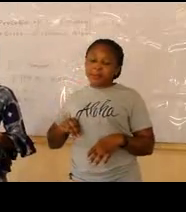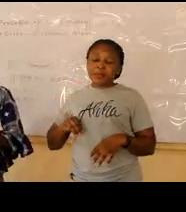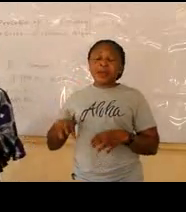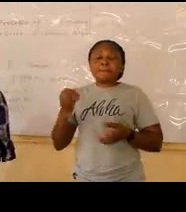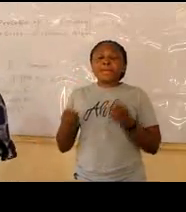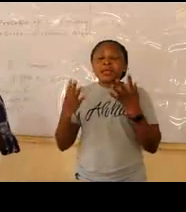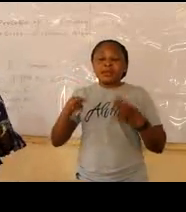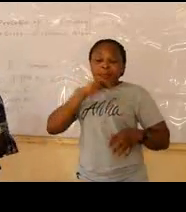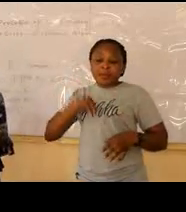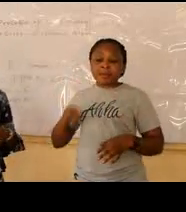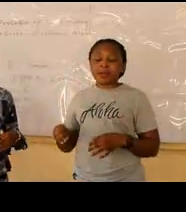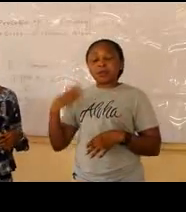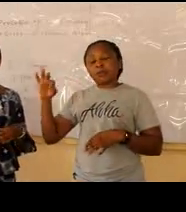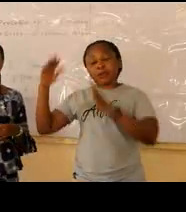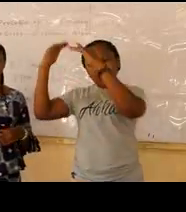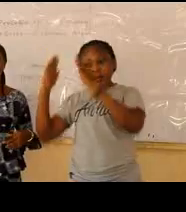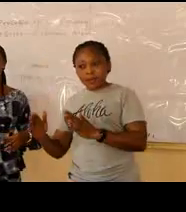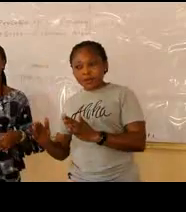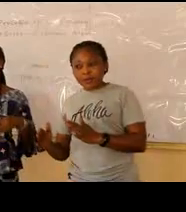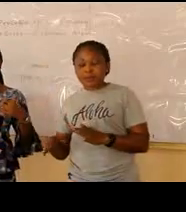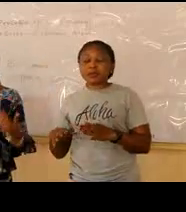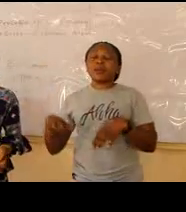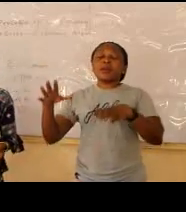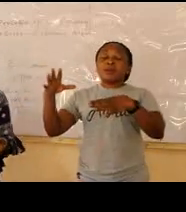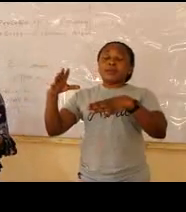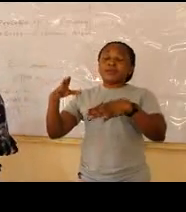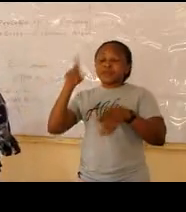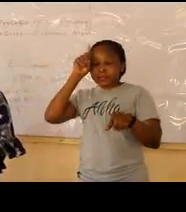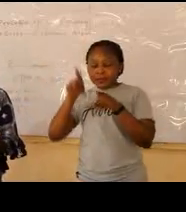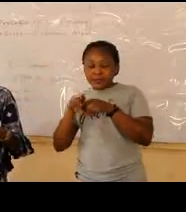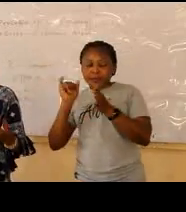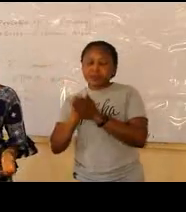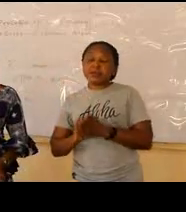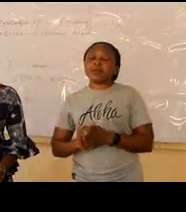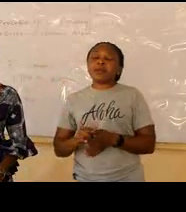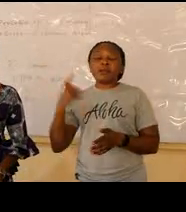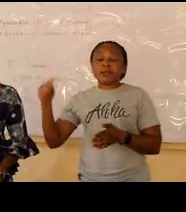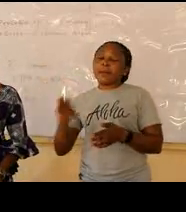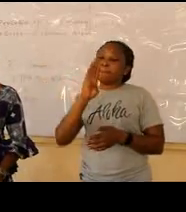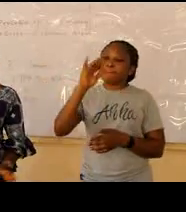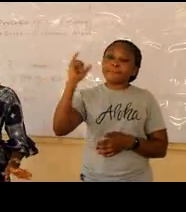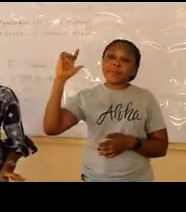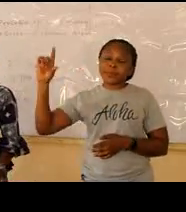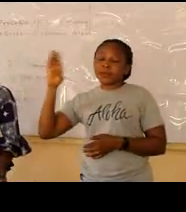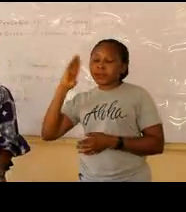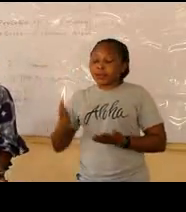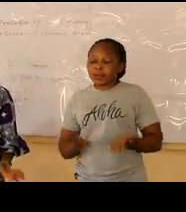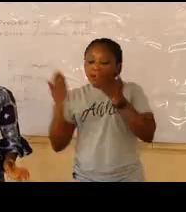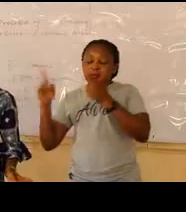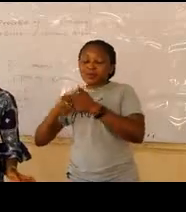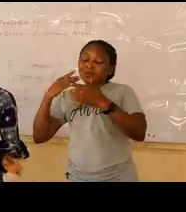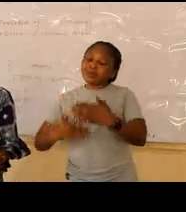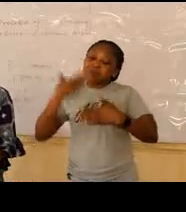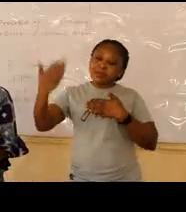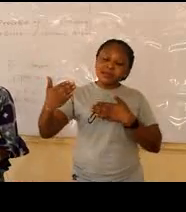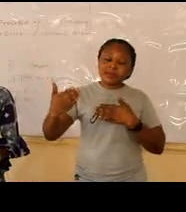now be what? Taken to the next stage for what? Further discussion and so on and so forth. Then